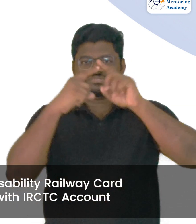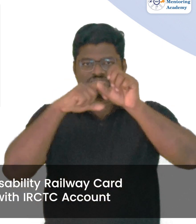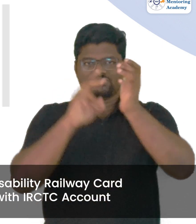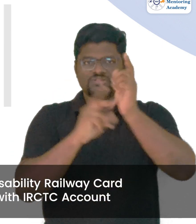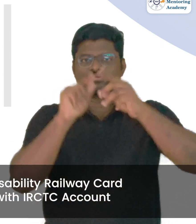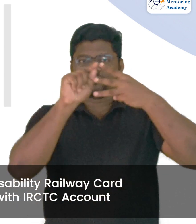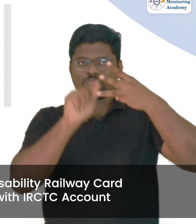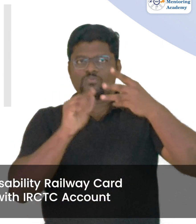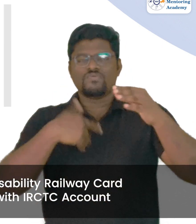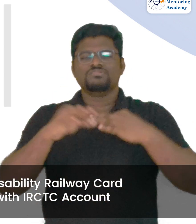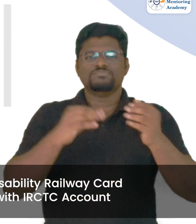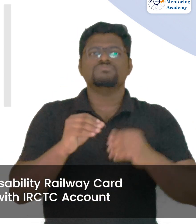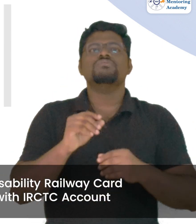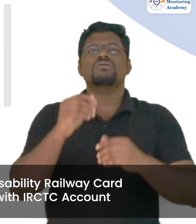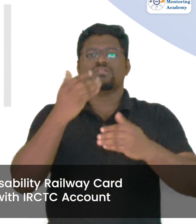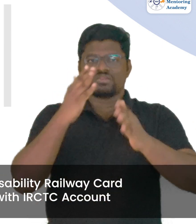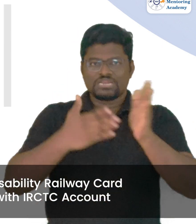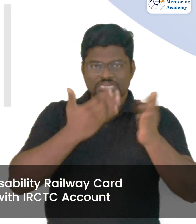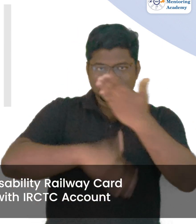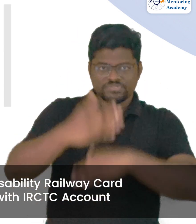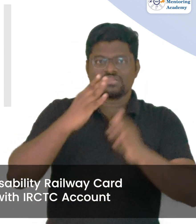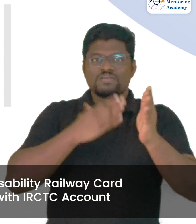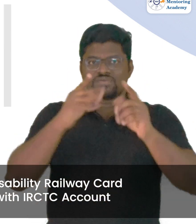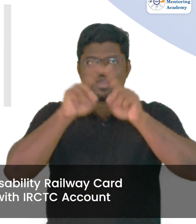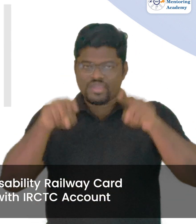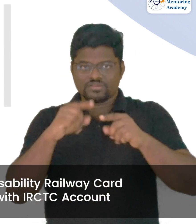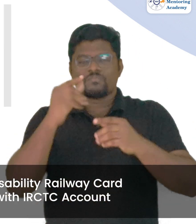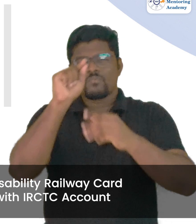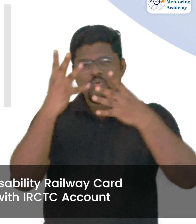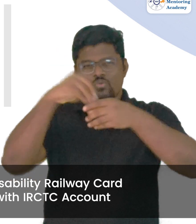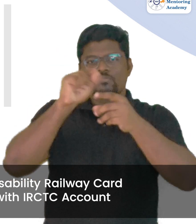Content. Overview of the Disability Railway Card.